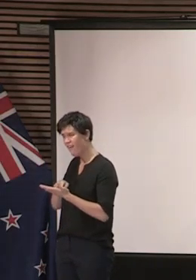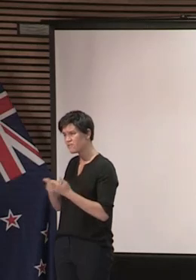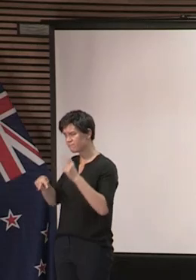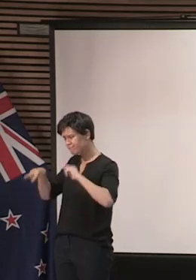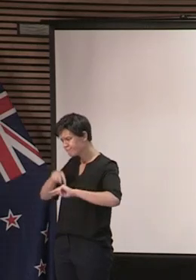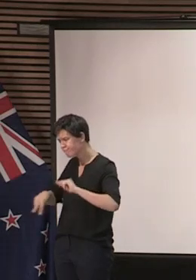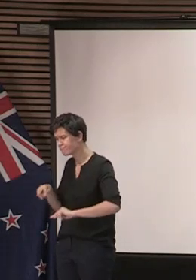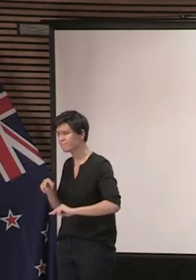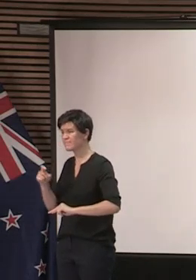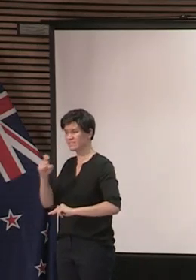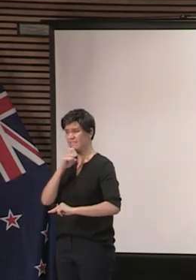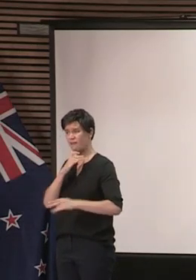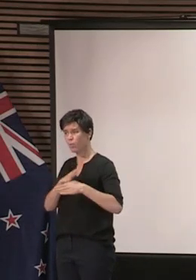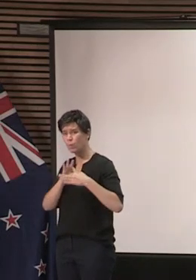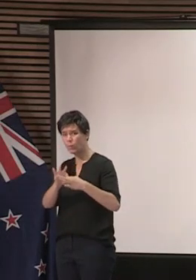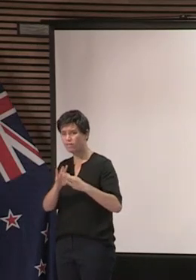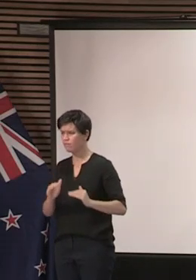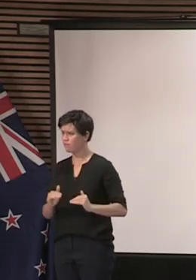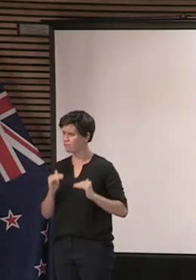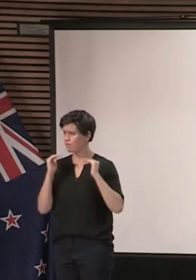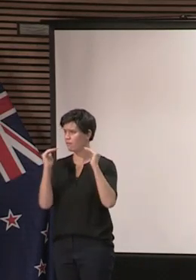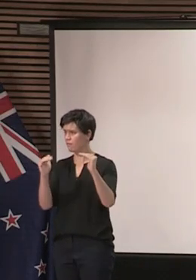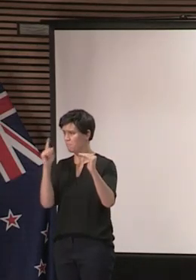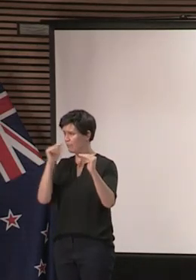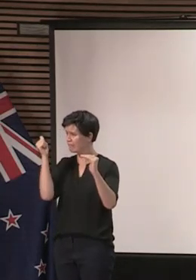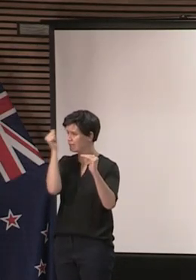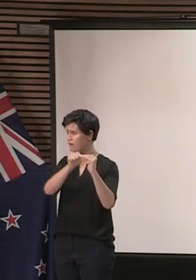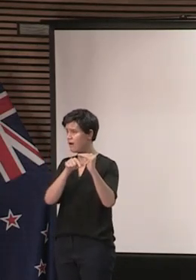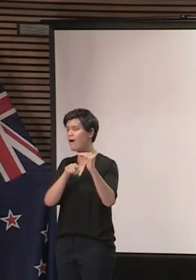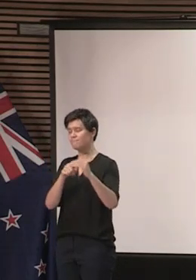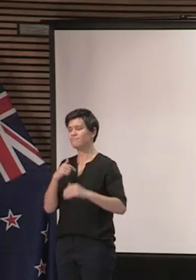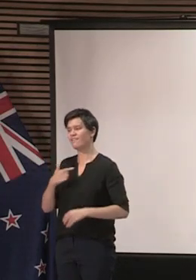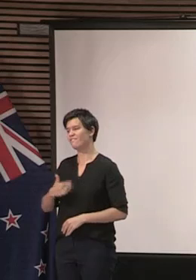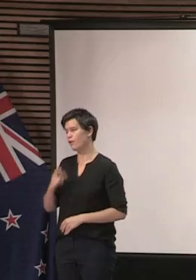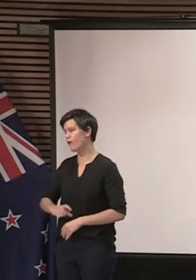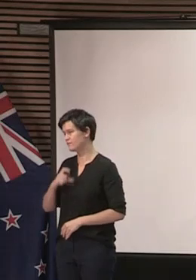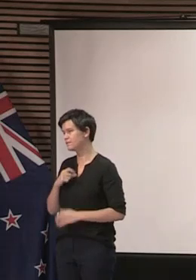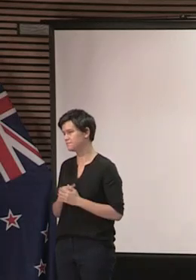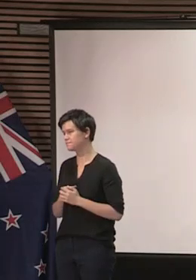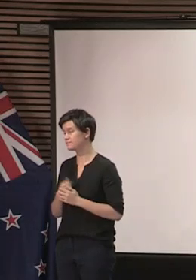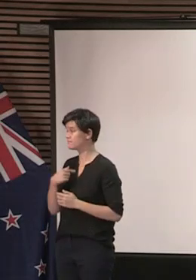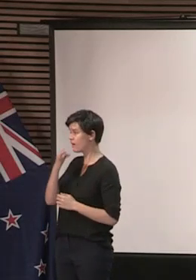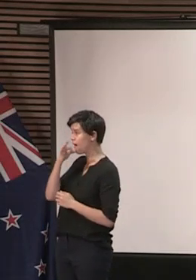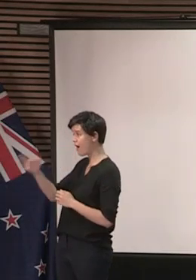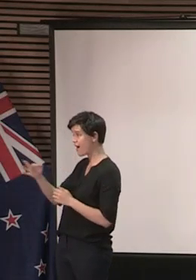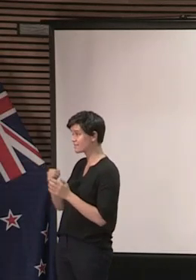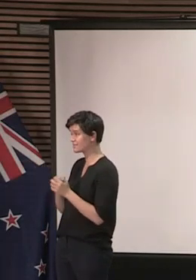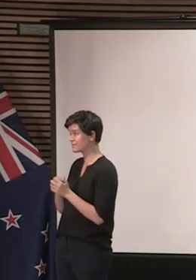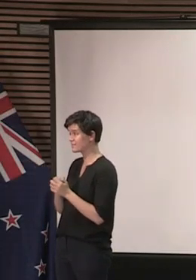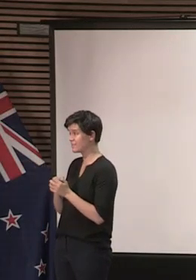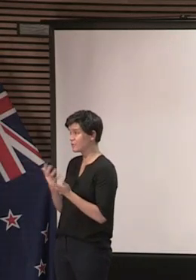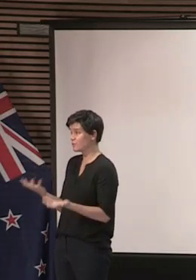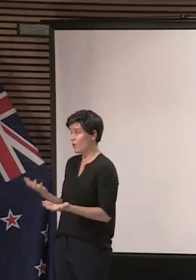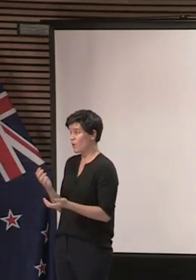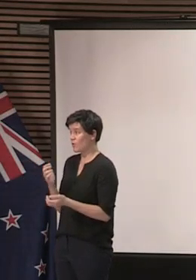that we're working with, that we'll make the right decision. Prime Minister, Anzac Day is Saturday. I'm just wondering how you'll be preparing to celebrate a very